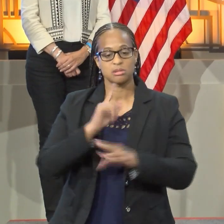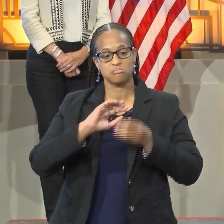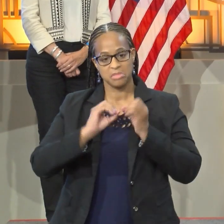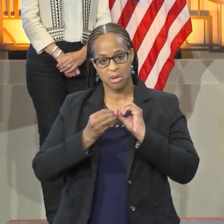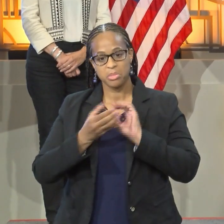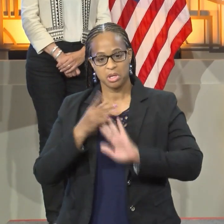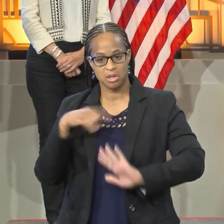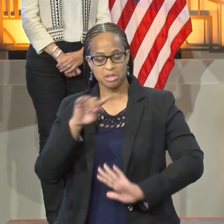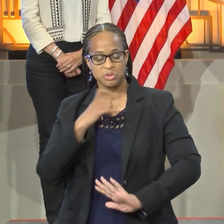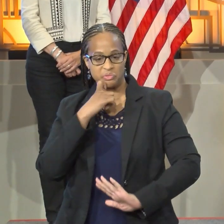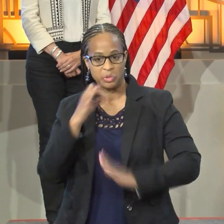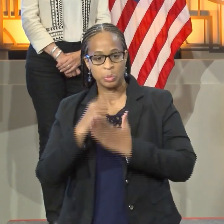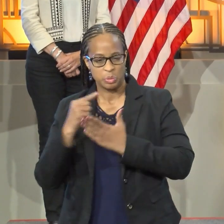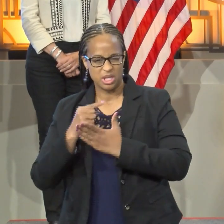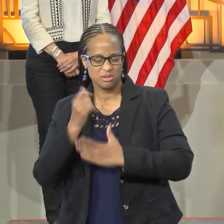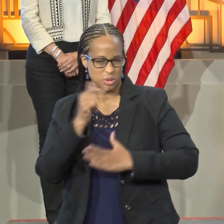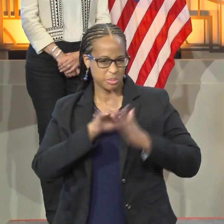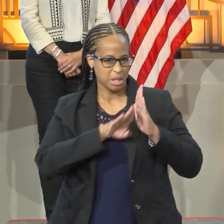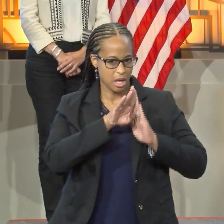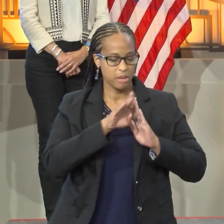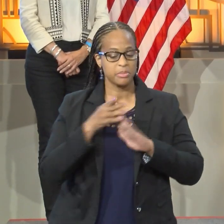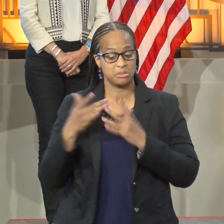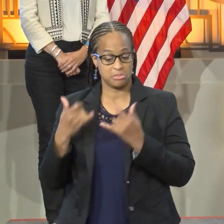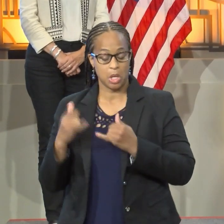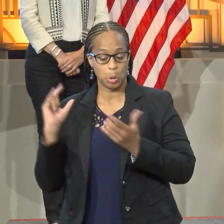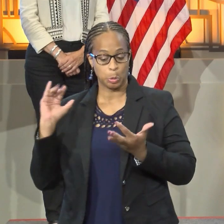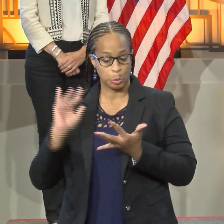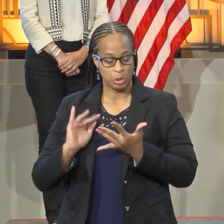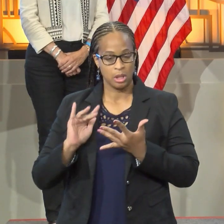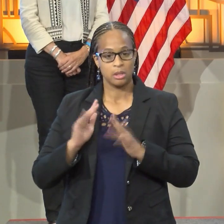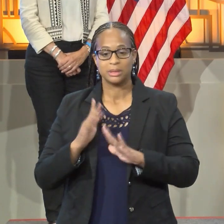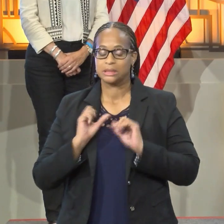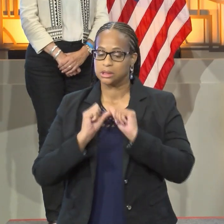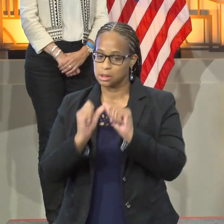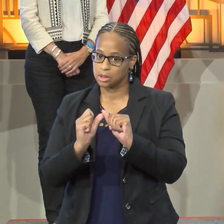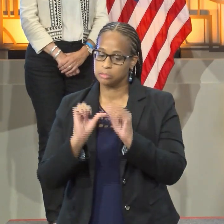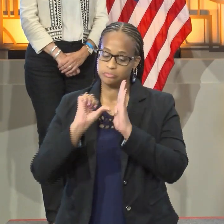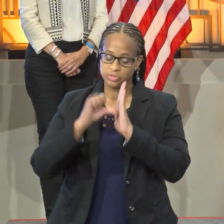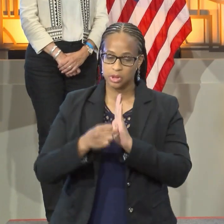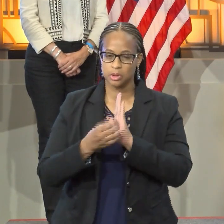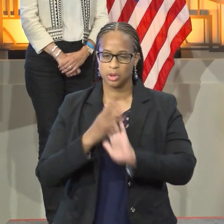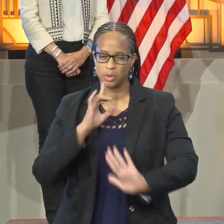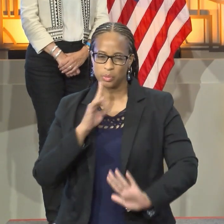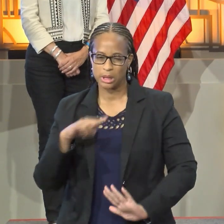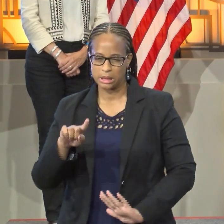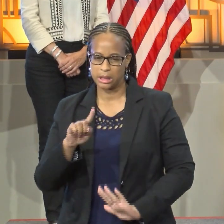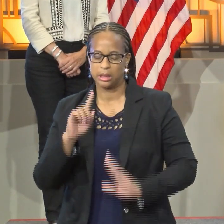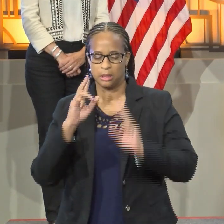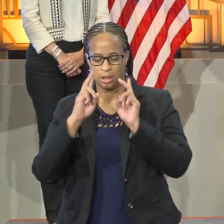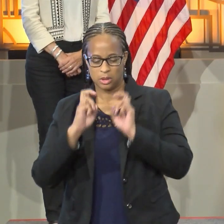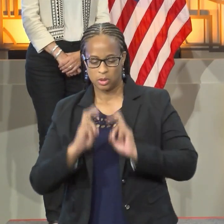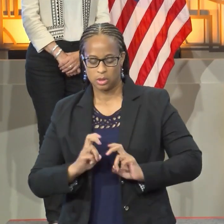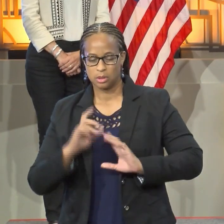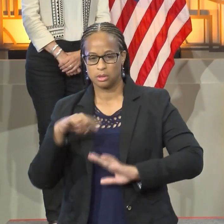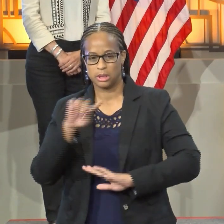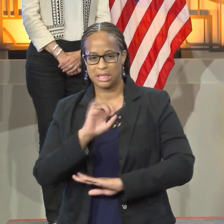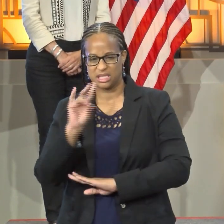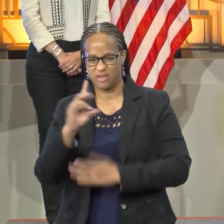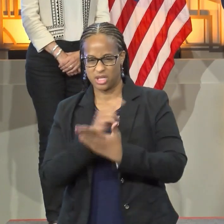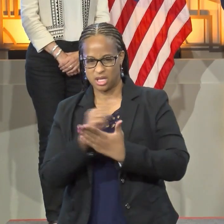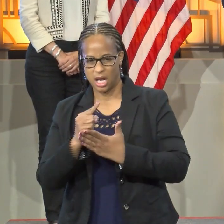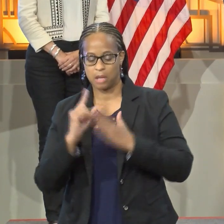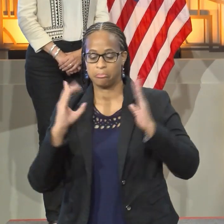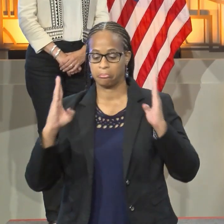last couple of weeks, if not more, let me simply say you have to really look at that 7-day sort of